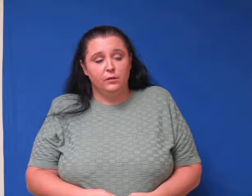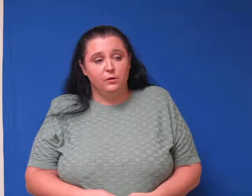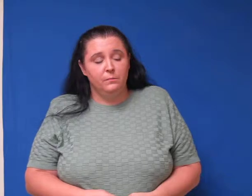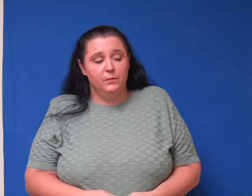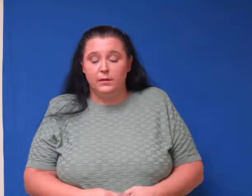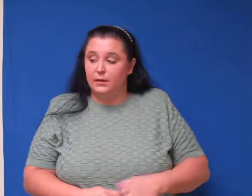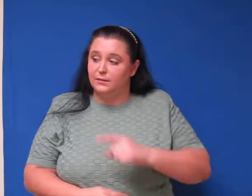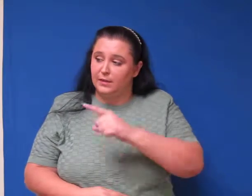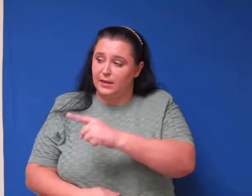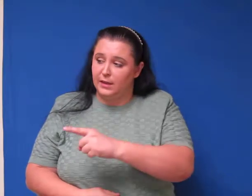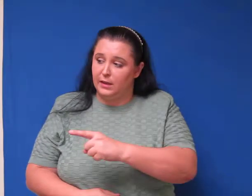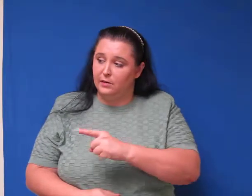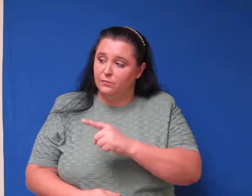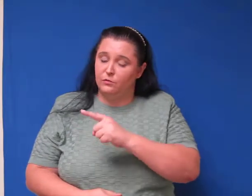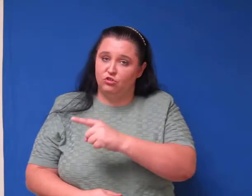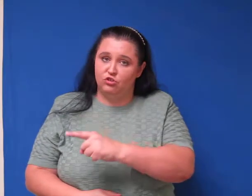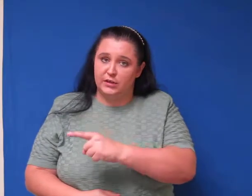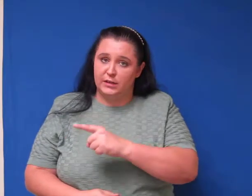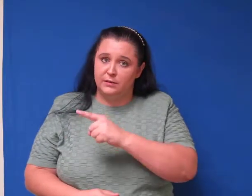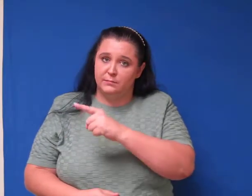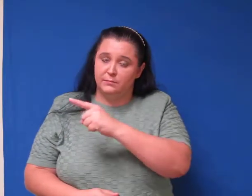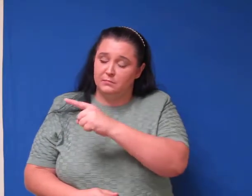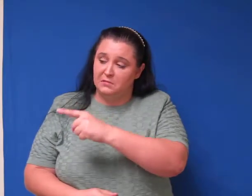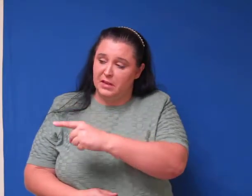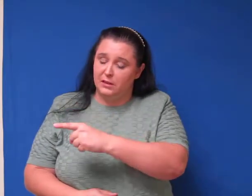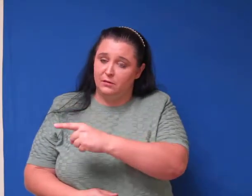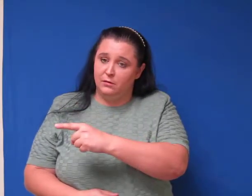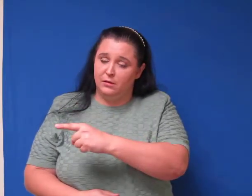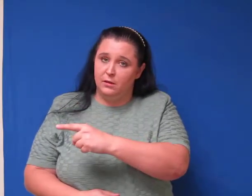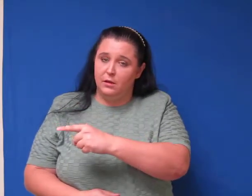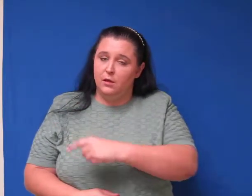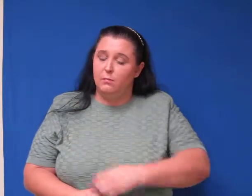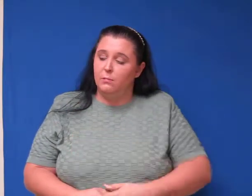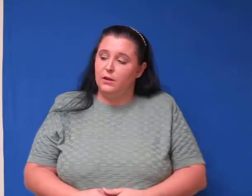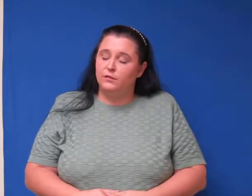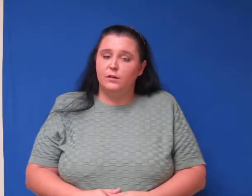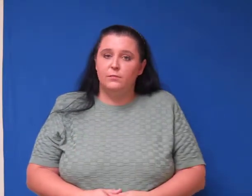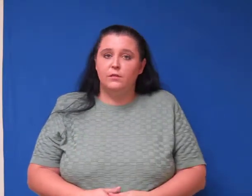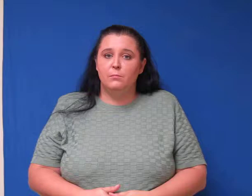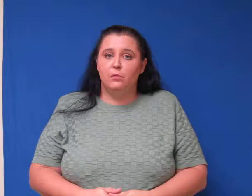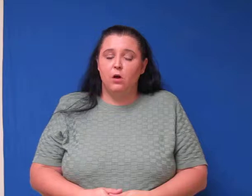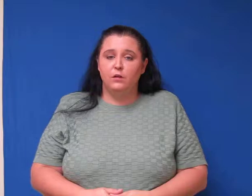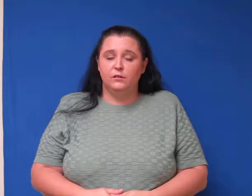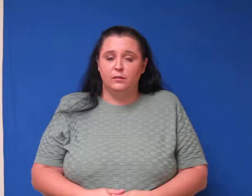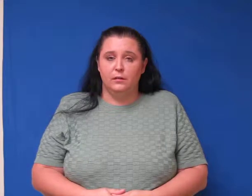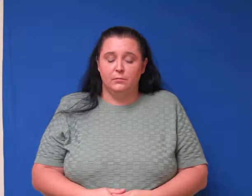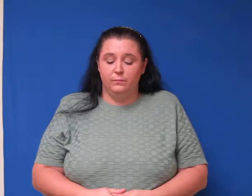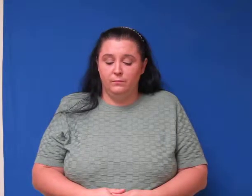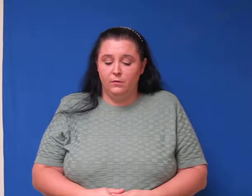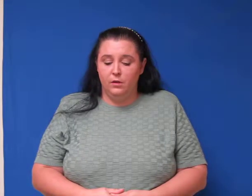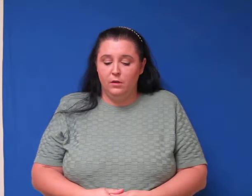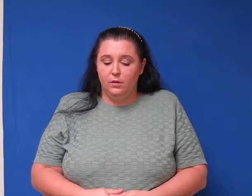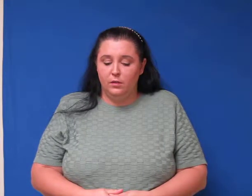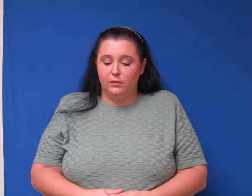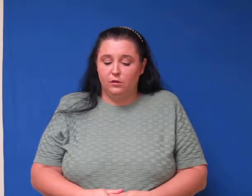singular is he, she, it. But it's something that belongs to them. Let's talk